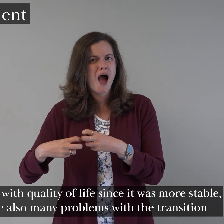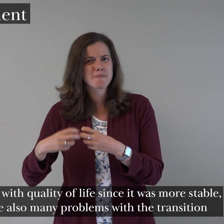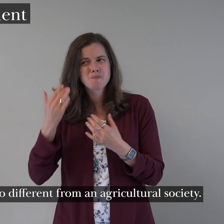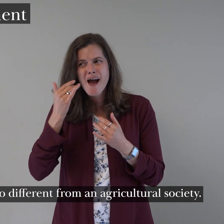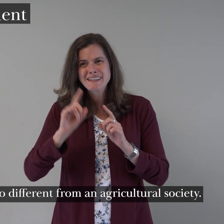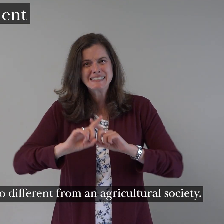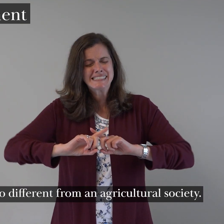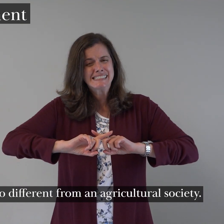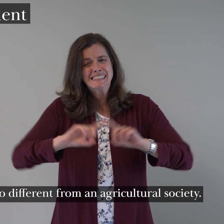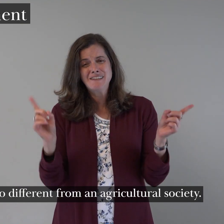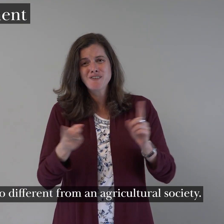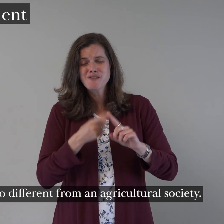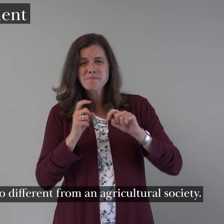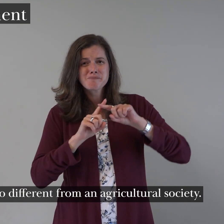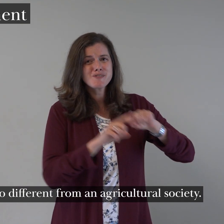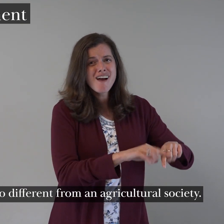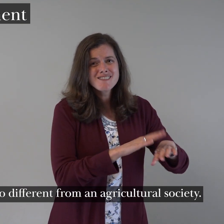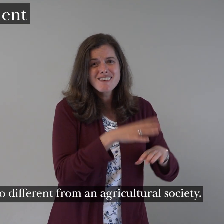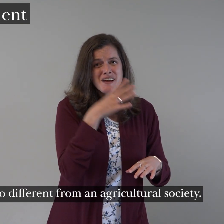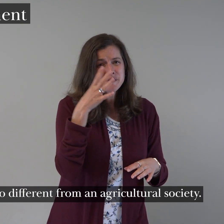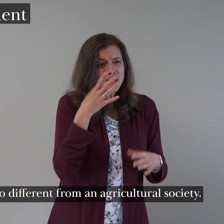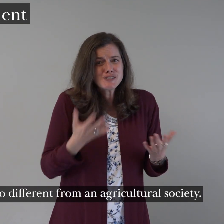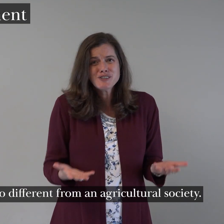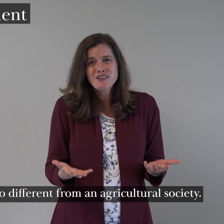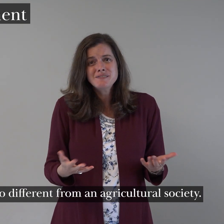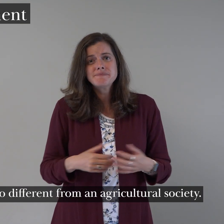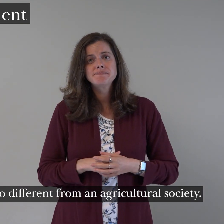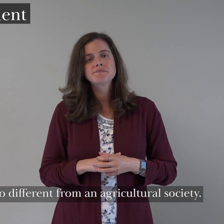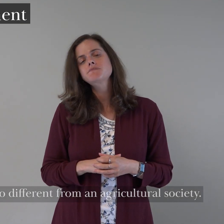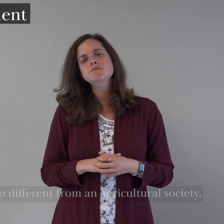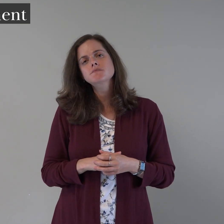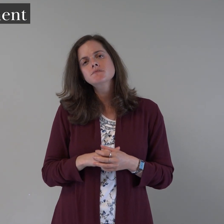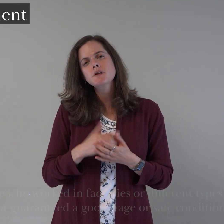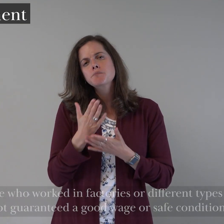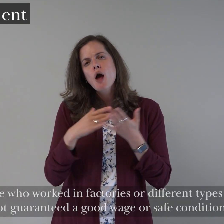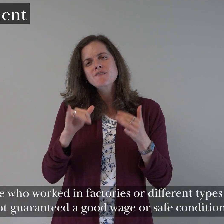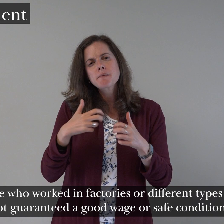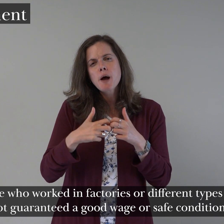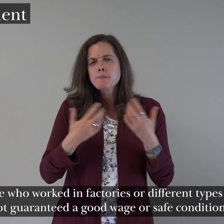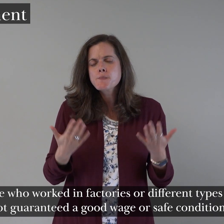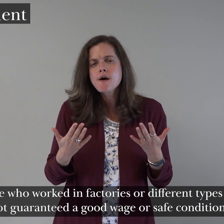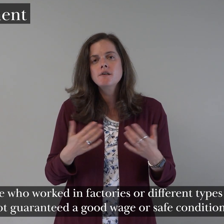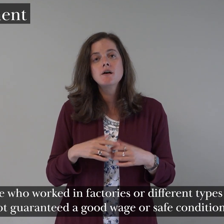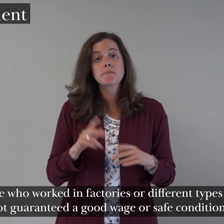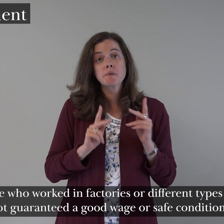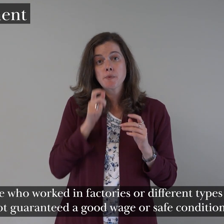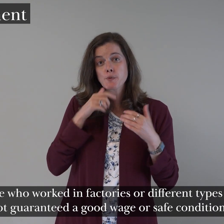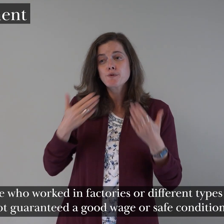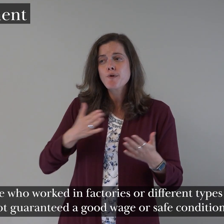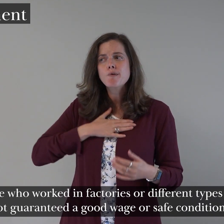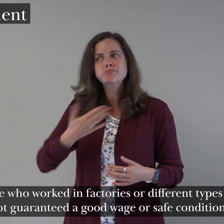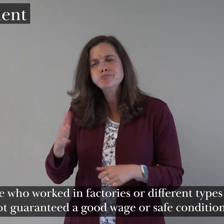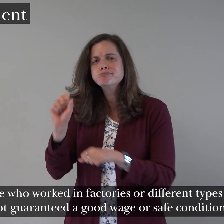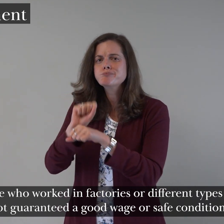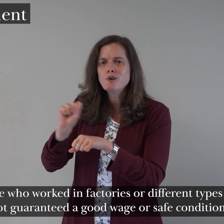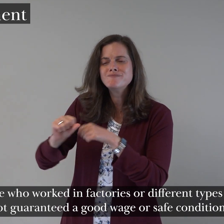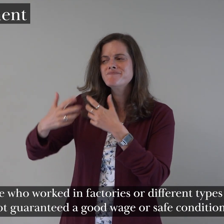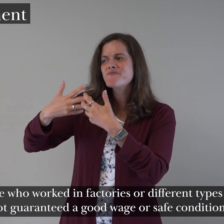since it was so different from an agricultural society Part of it was people who worked in factories or different